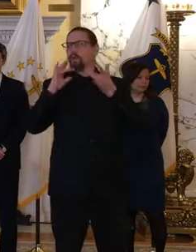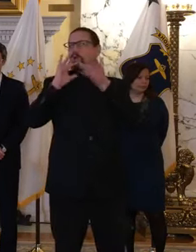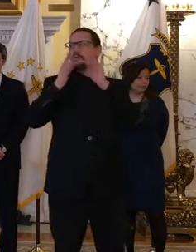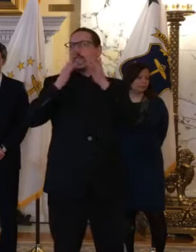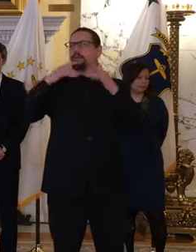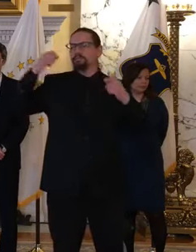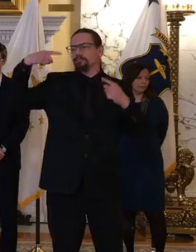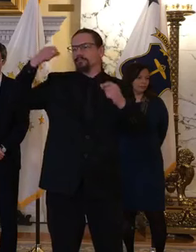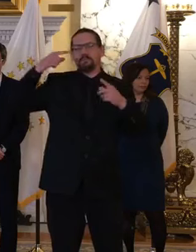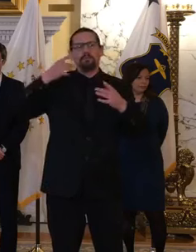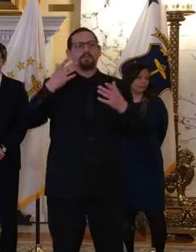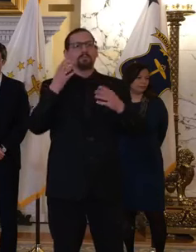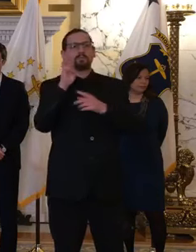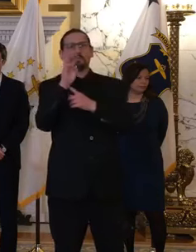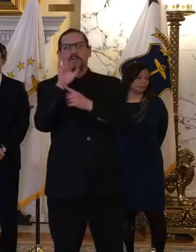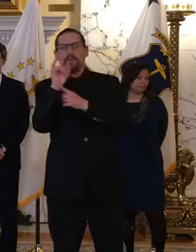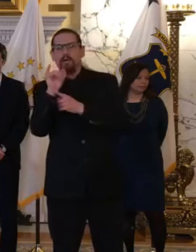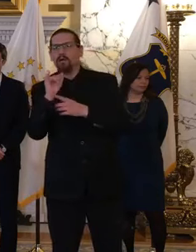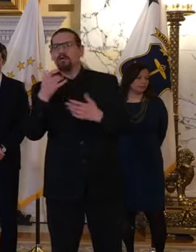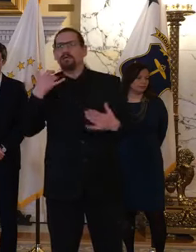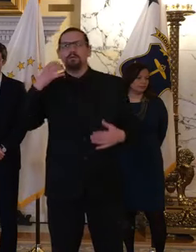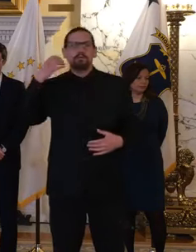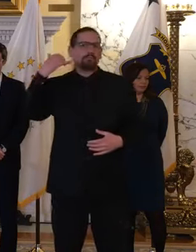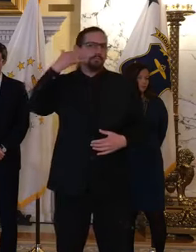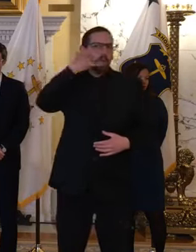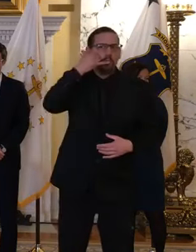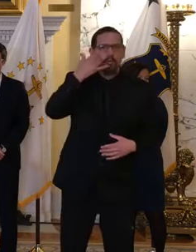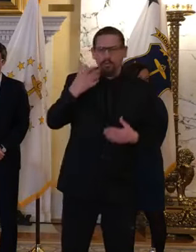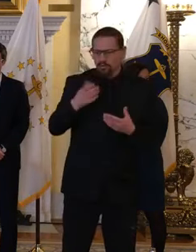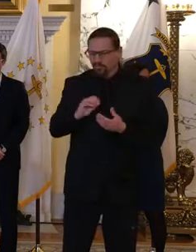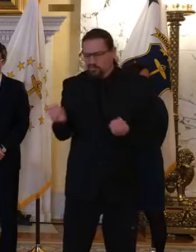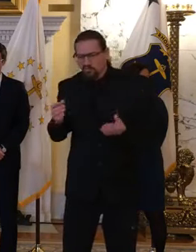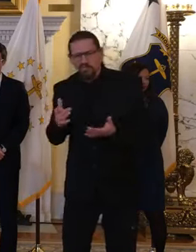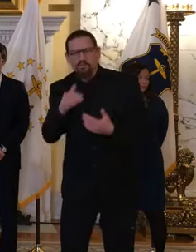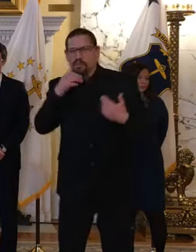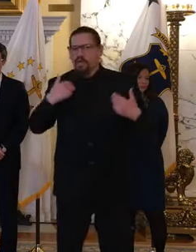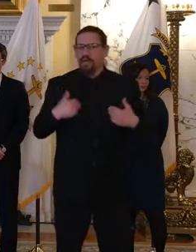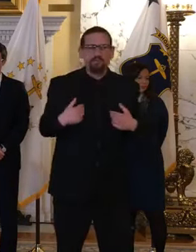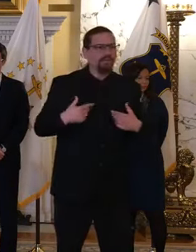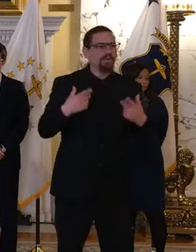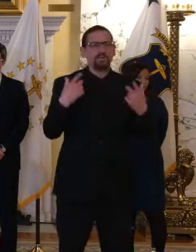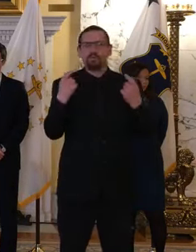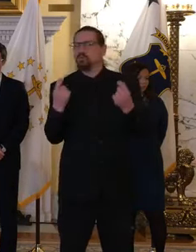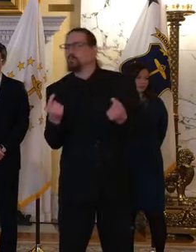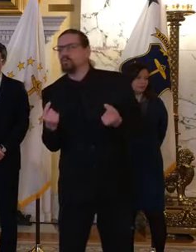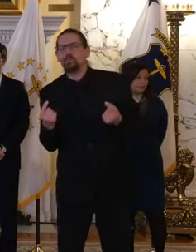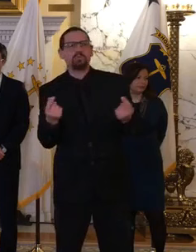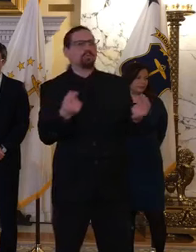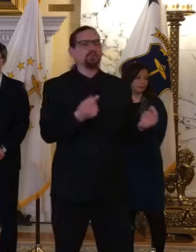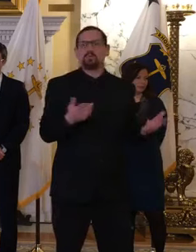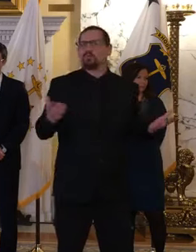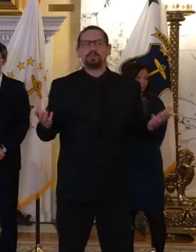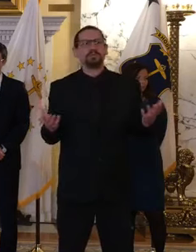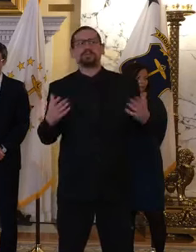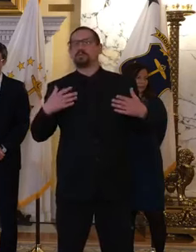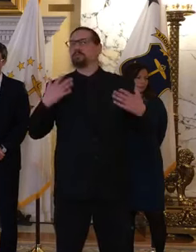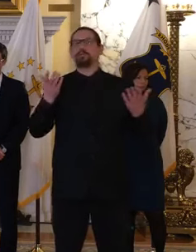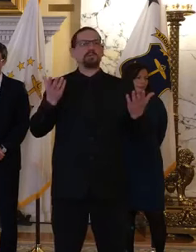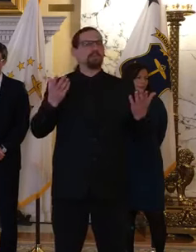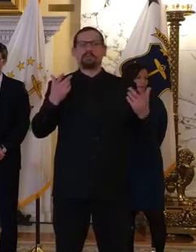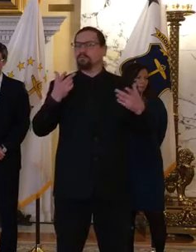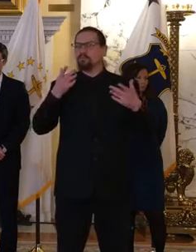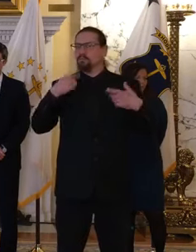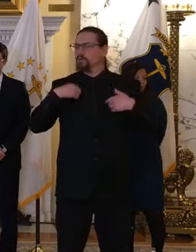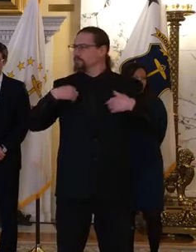day, coaching their children. We're not there yet. It's not perfect. But we're working day and night, and the